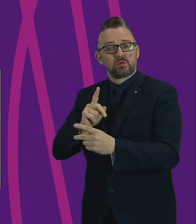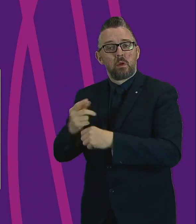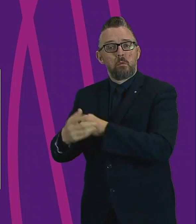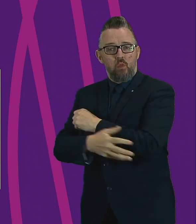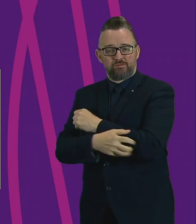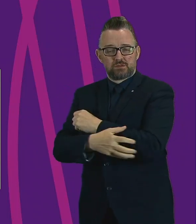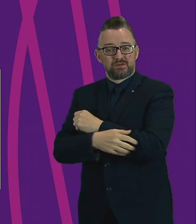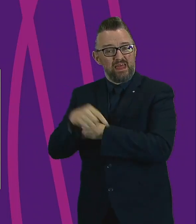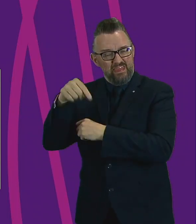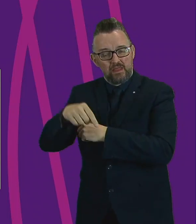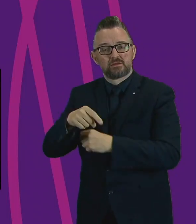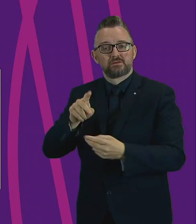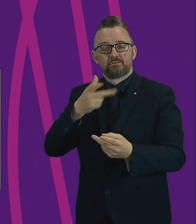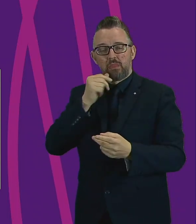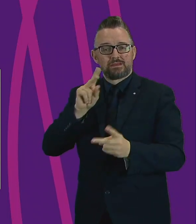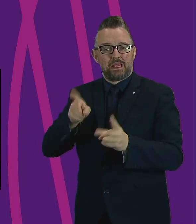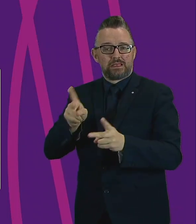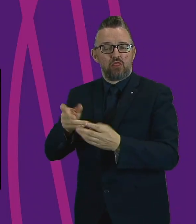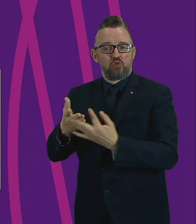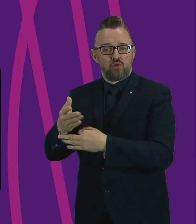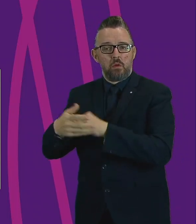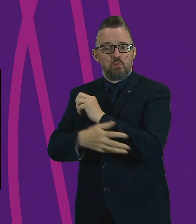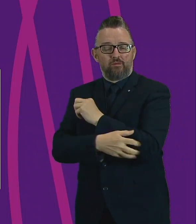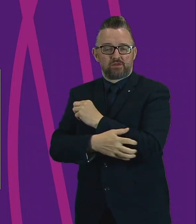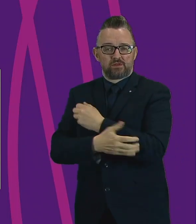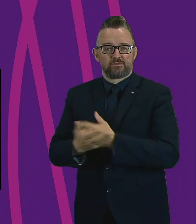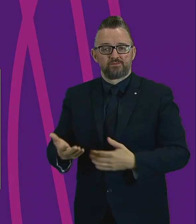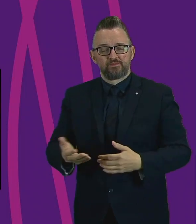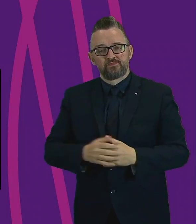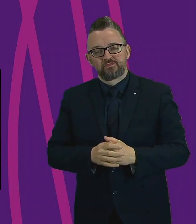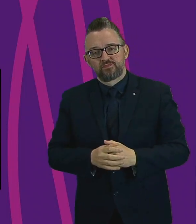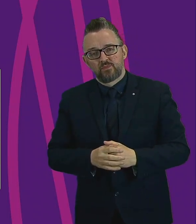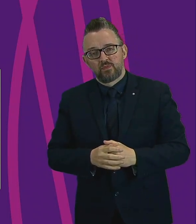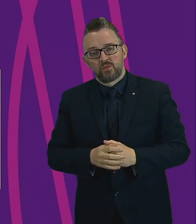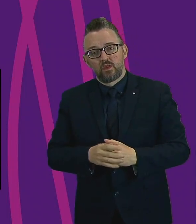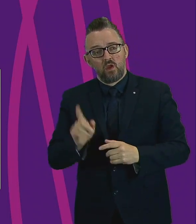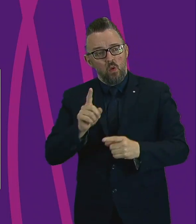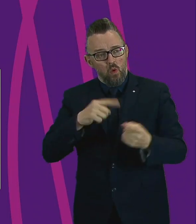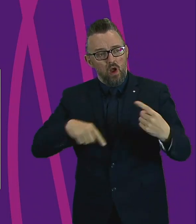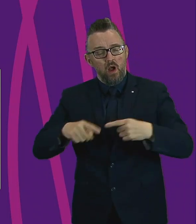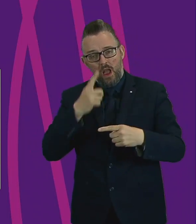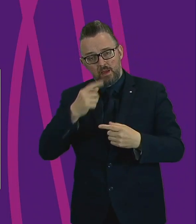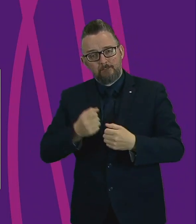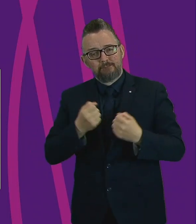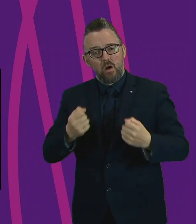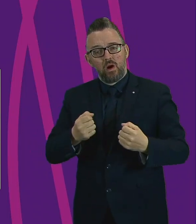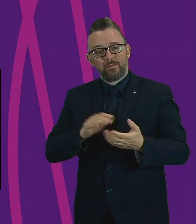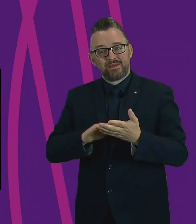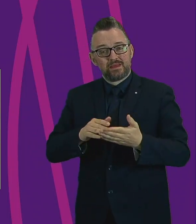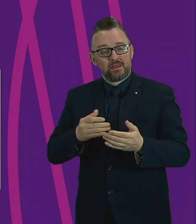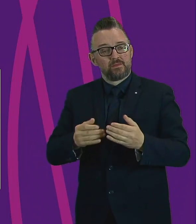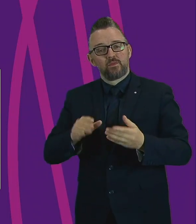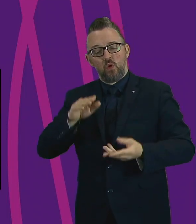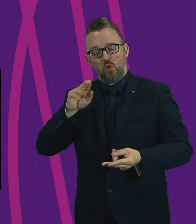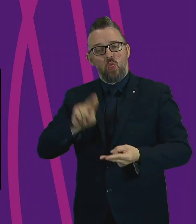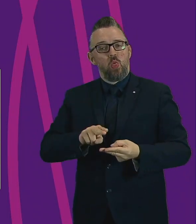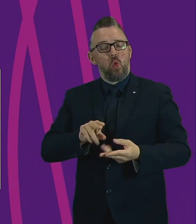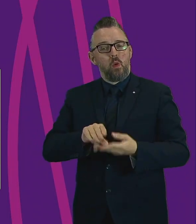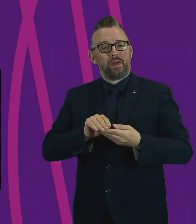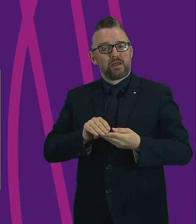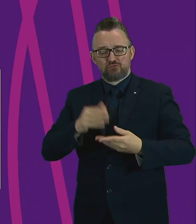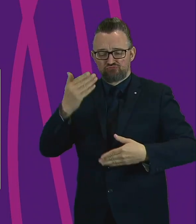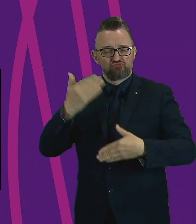poverty? Will we use the powers and do everything we can with them to end low pay, to give people security and rights